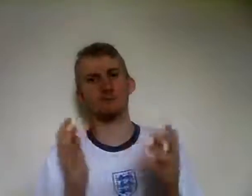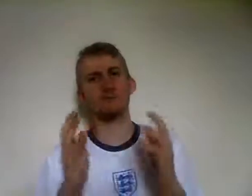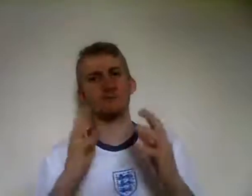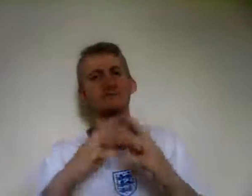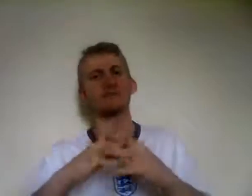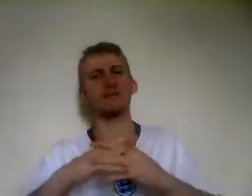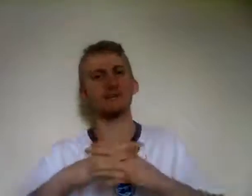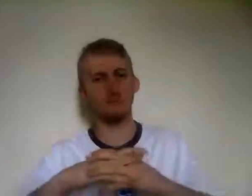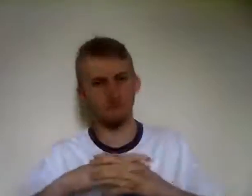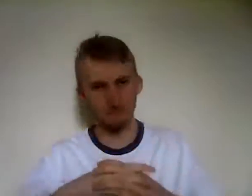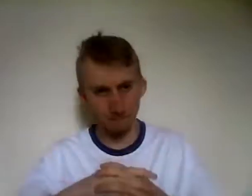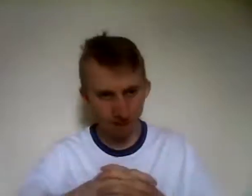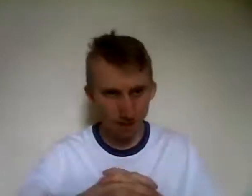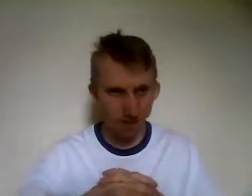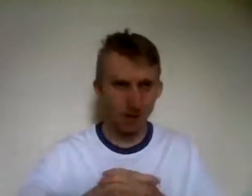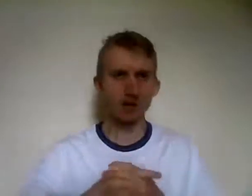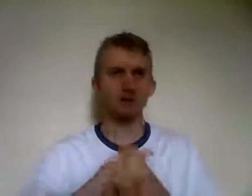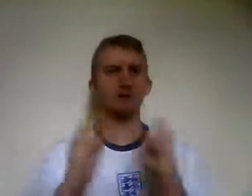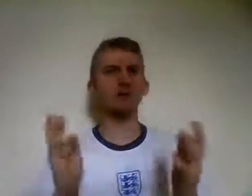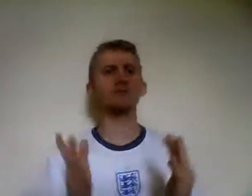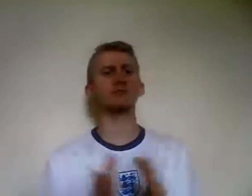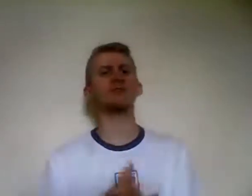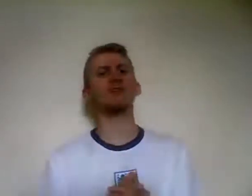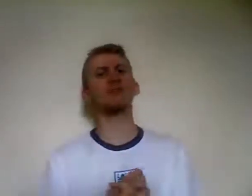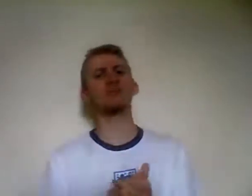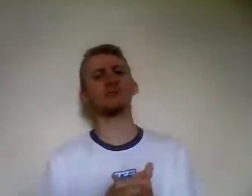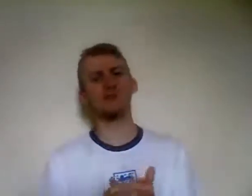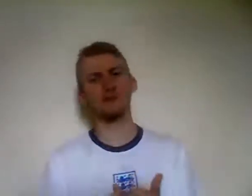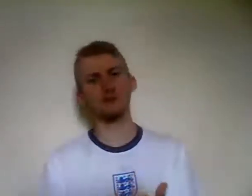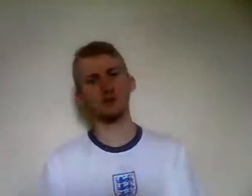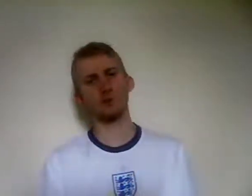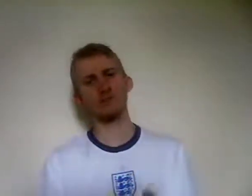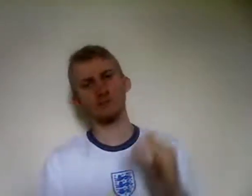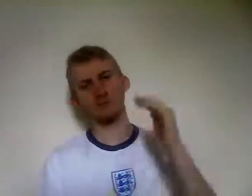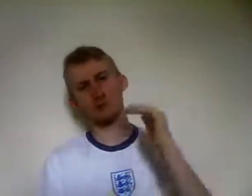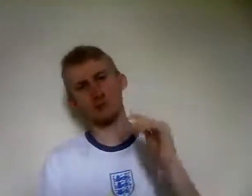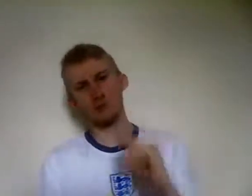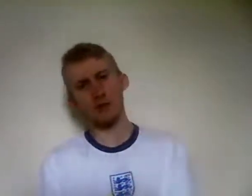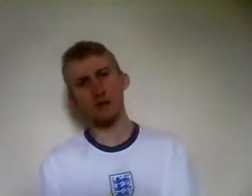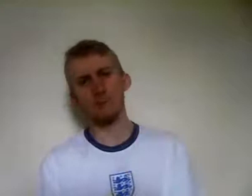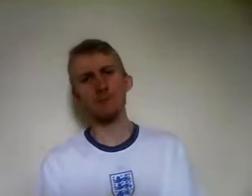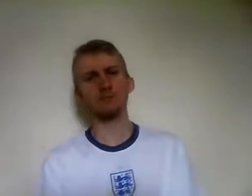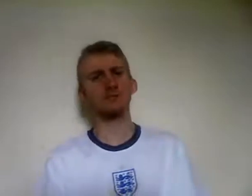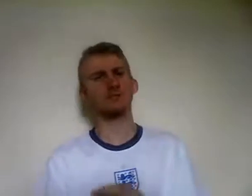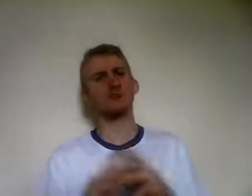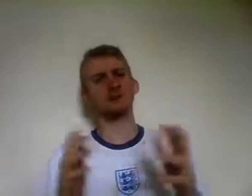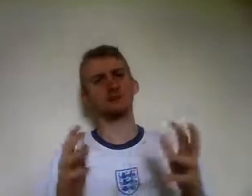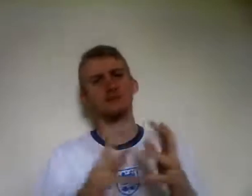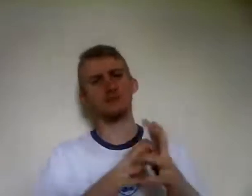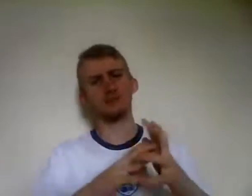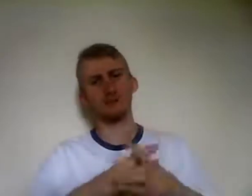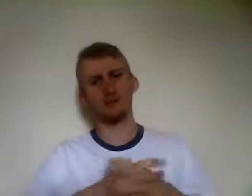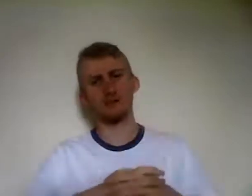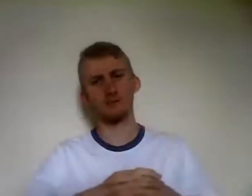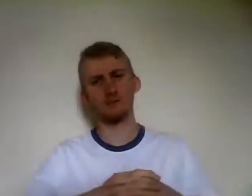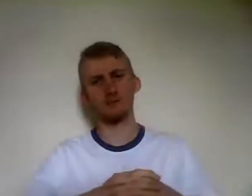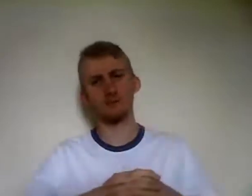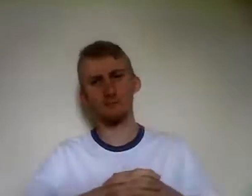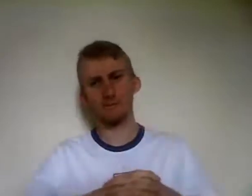Broadfield Stadium. Crawley finished 2011 at the top of League Two, a positive start to their first campaign in league football.